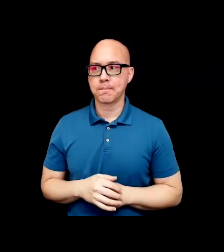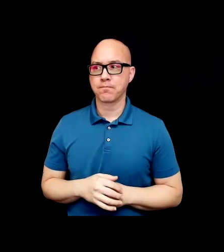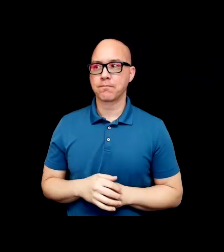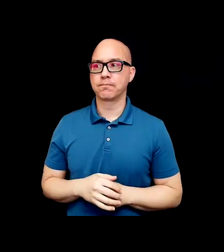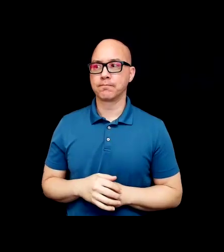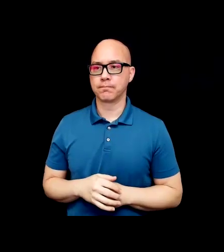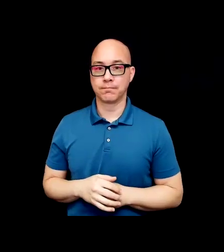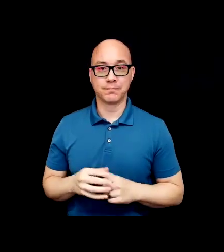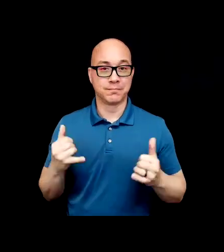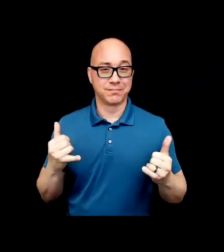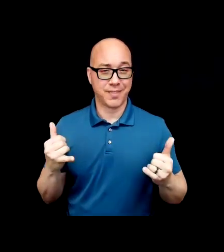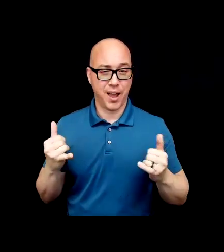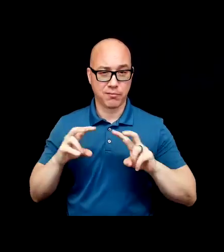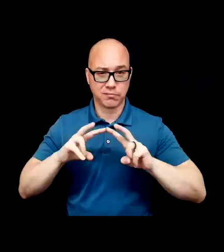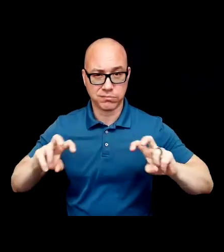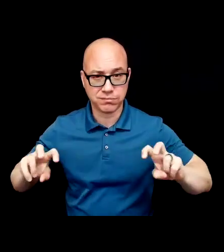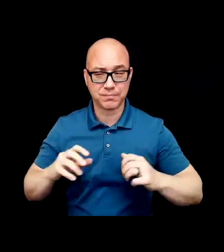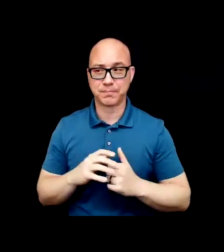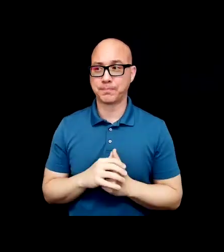All right, now we're going to start digging into the meat of it.